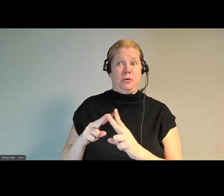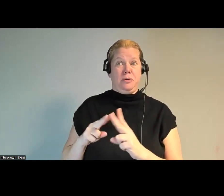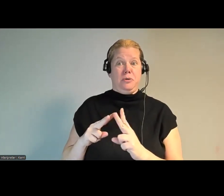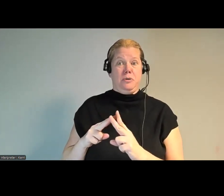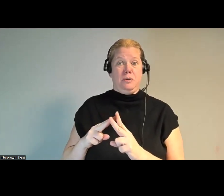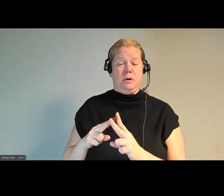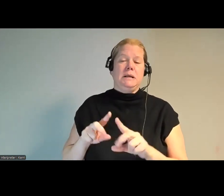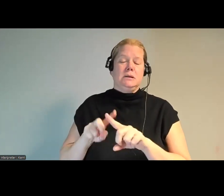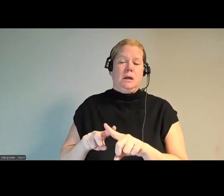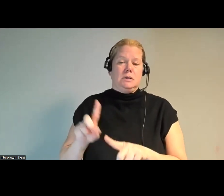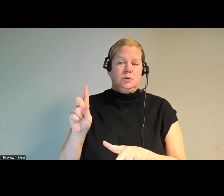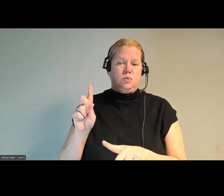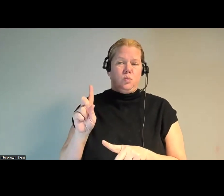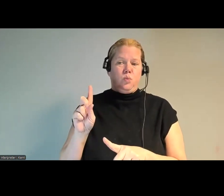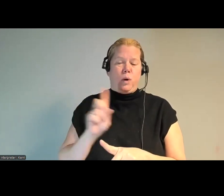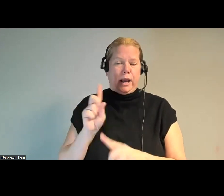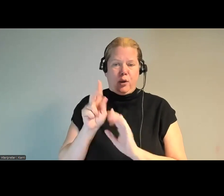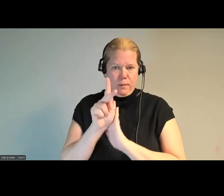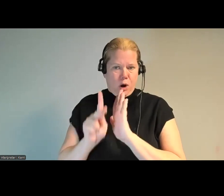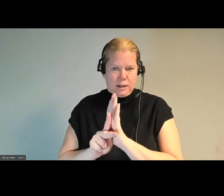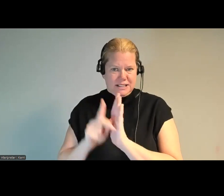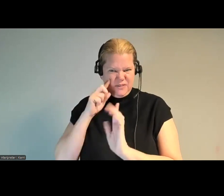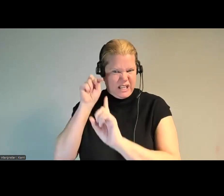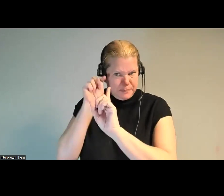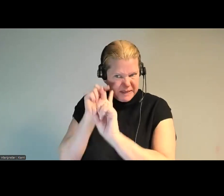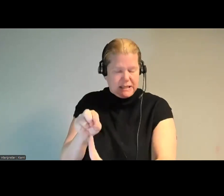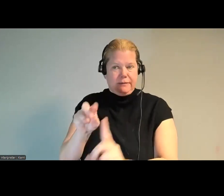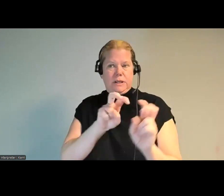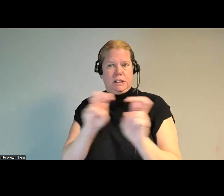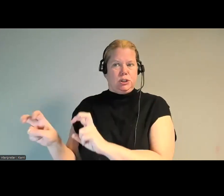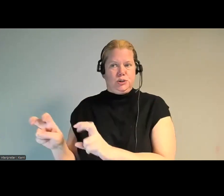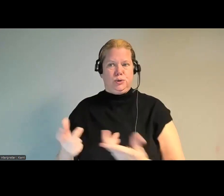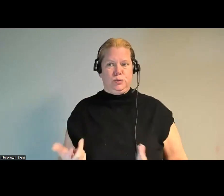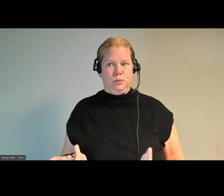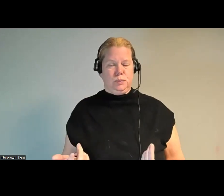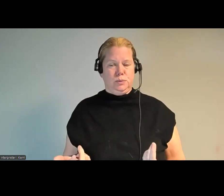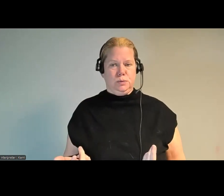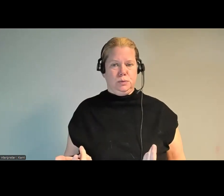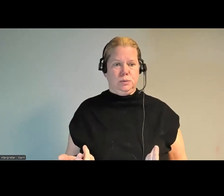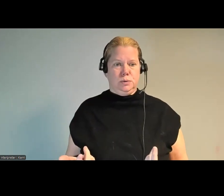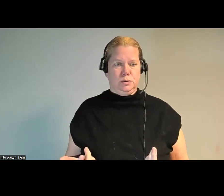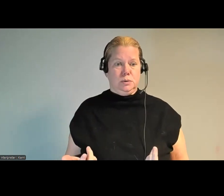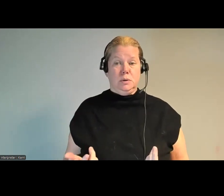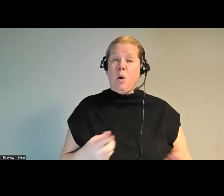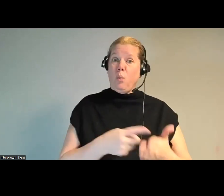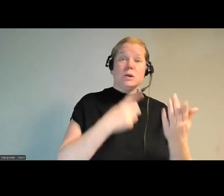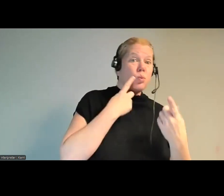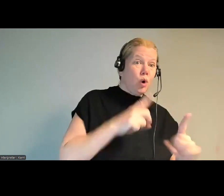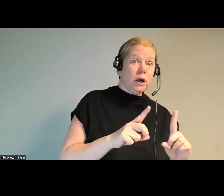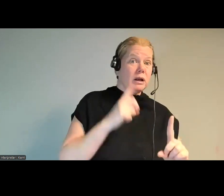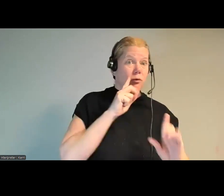on where the policy landscape is for that issue, what is it that is going well with